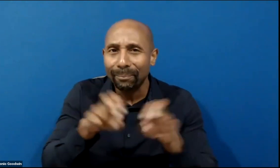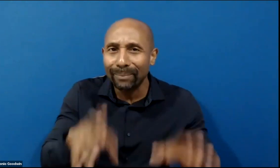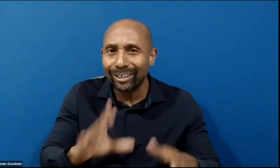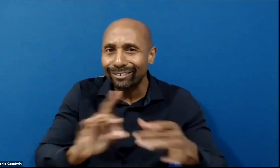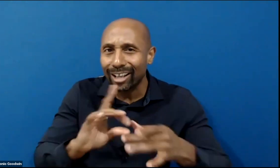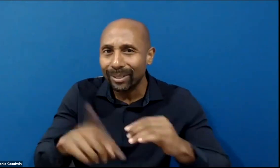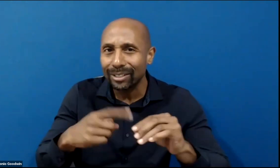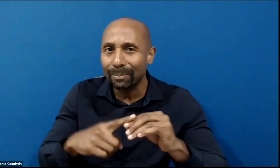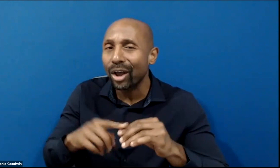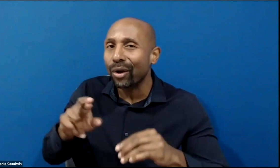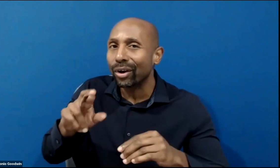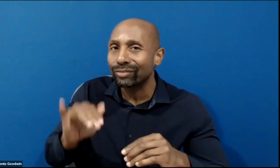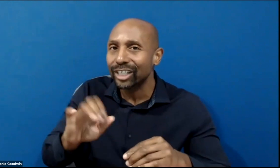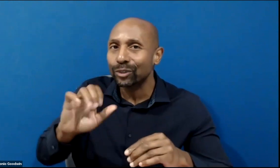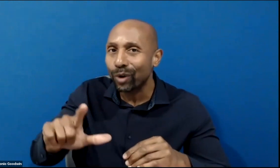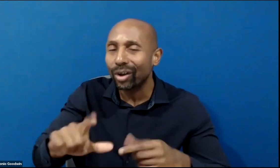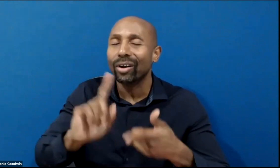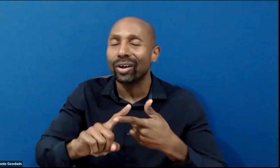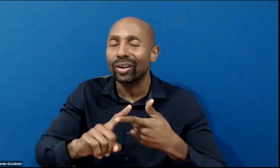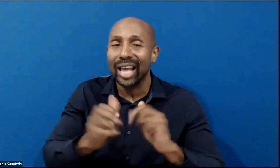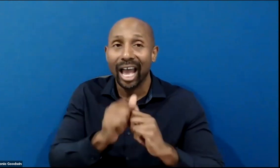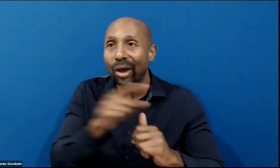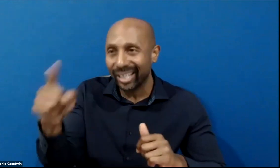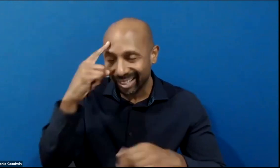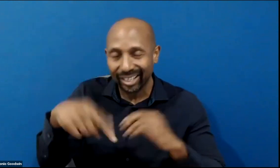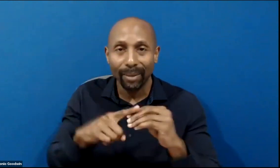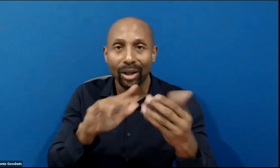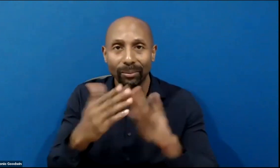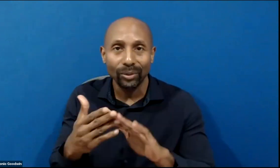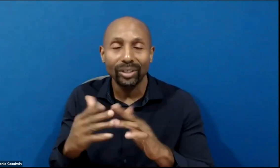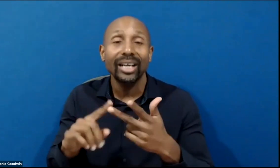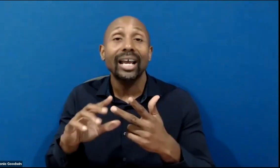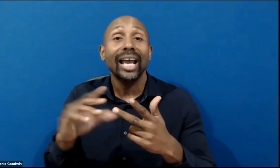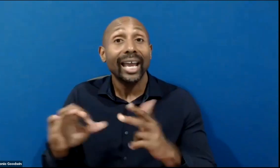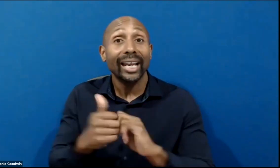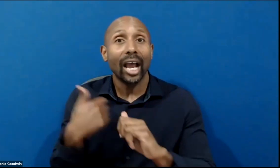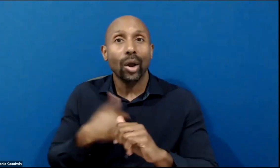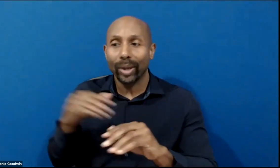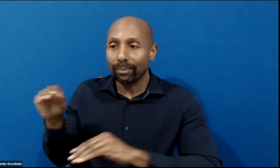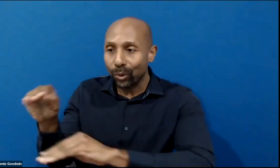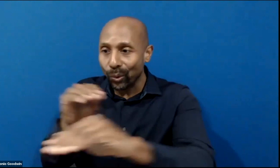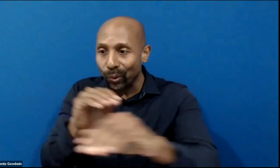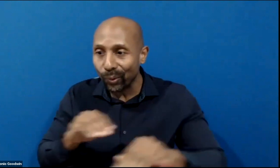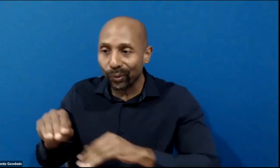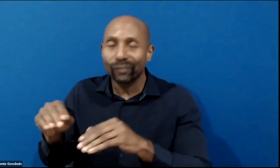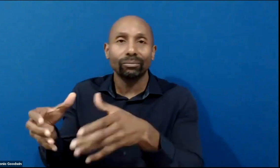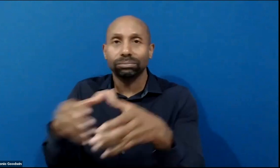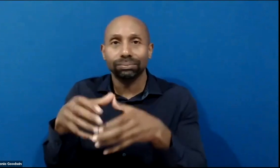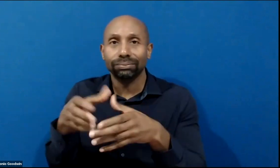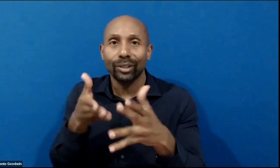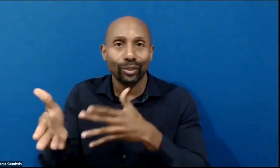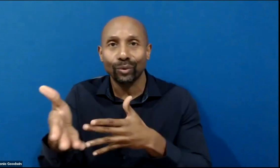about ritual, have thought about community, and have thought about the way we move around community together. With that